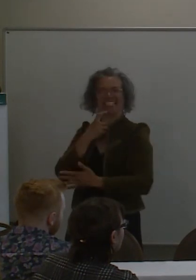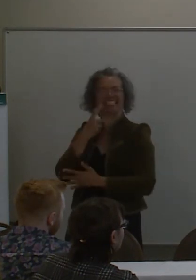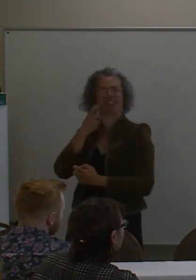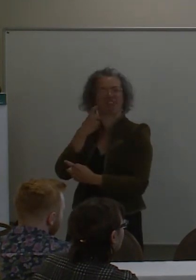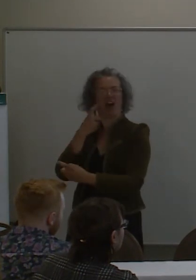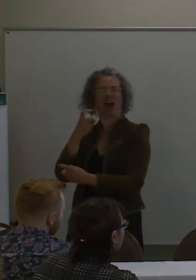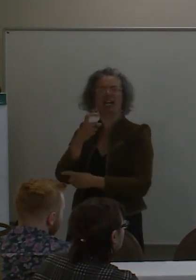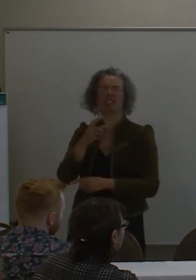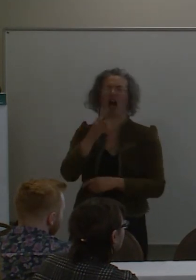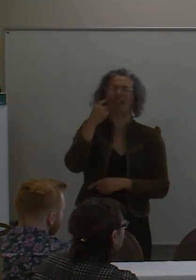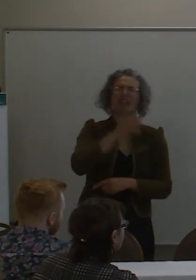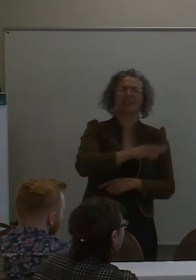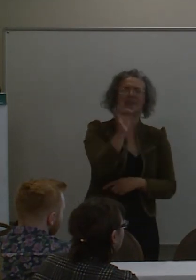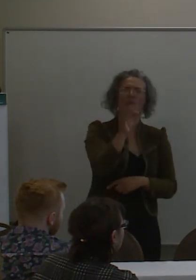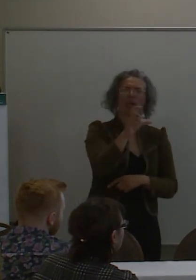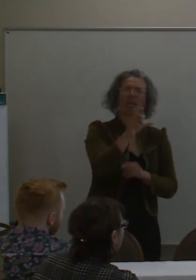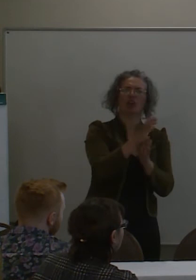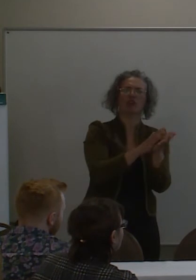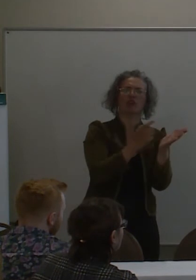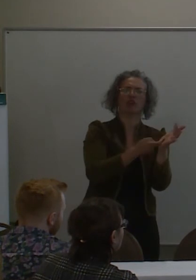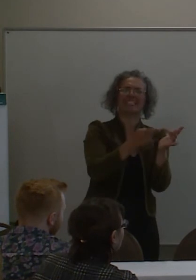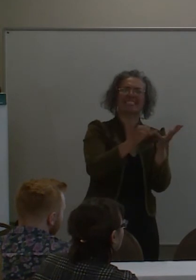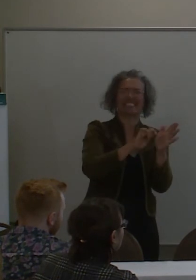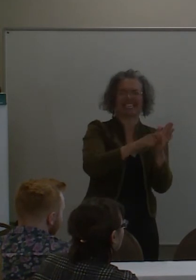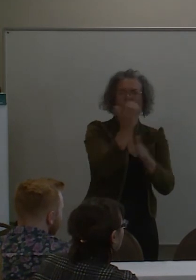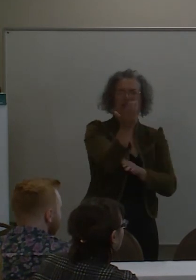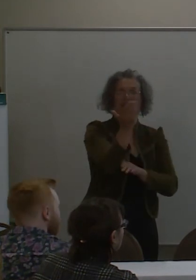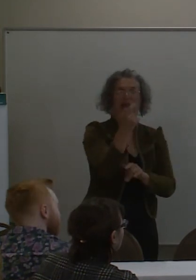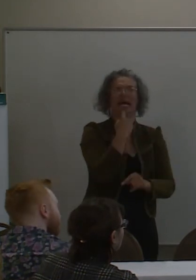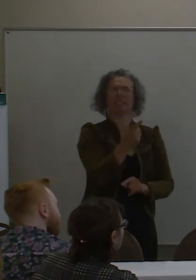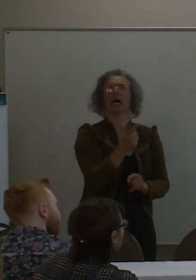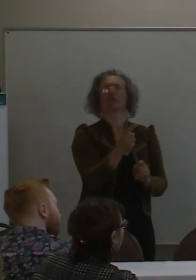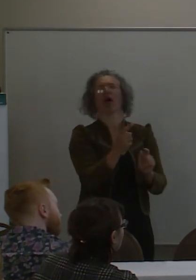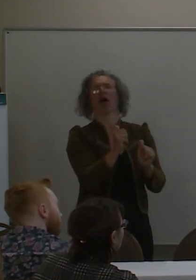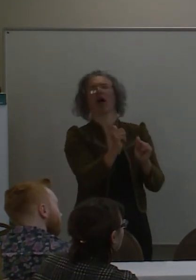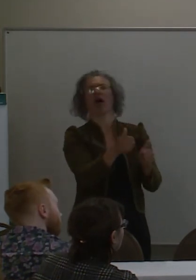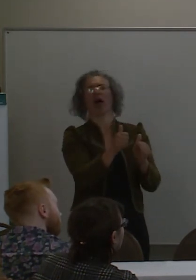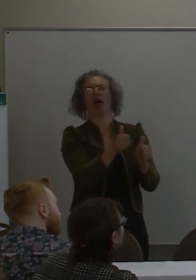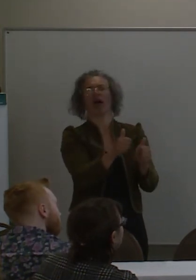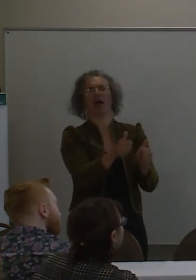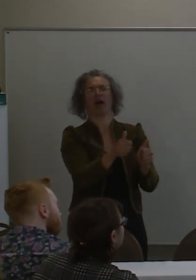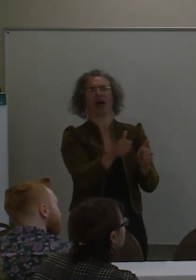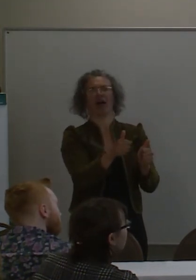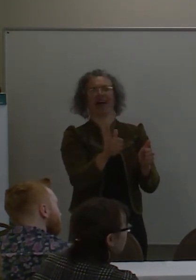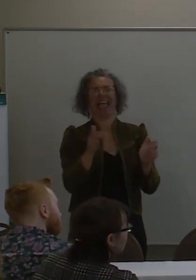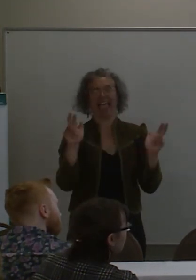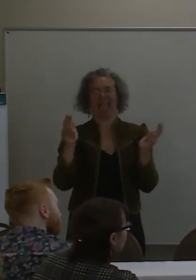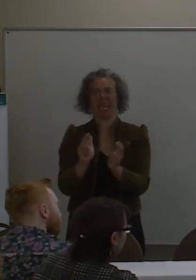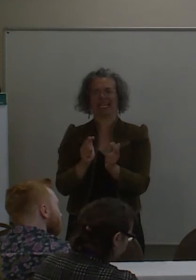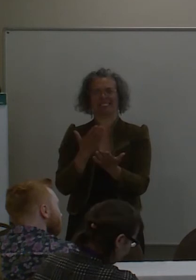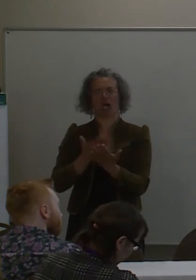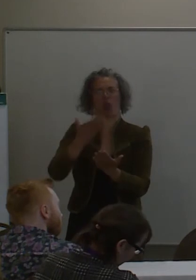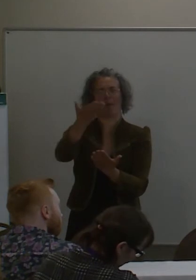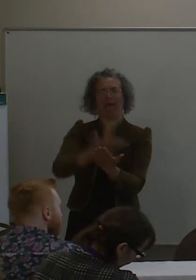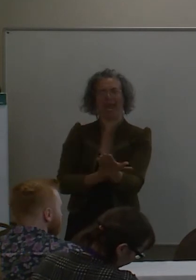he articulated it very well around, we gave them less to see, or less on the page and saw